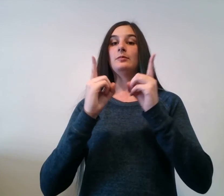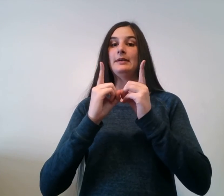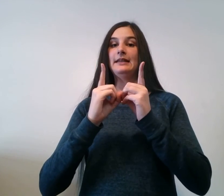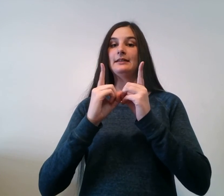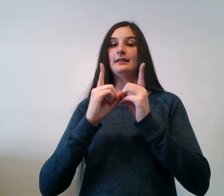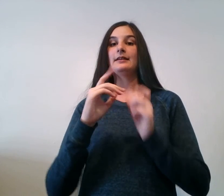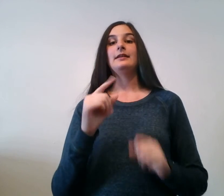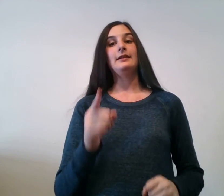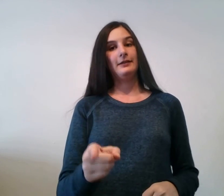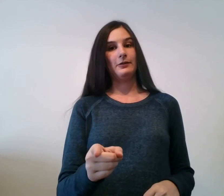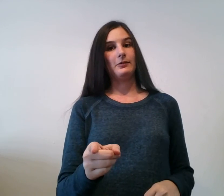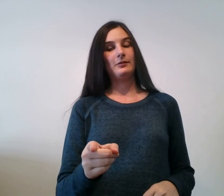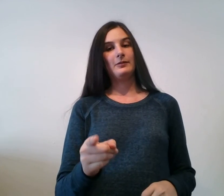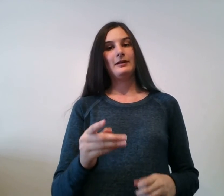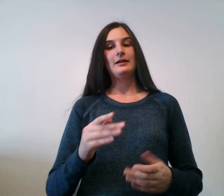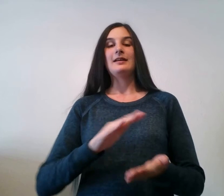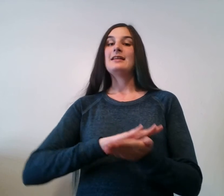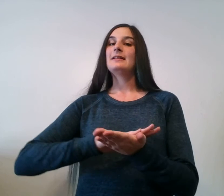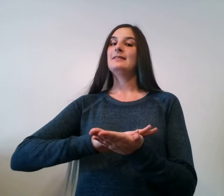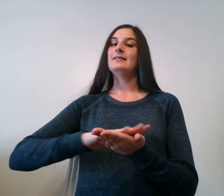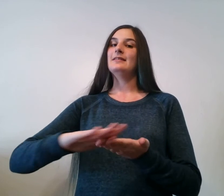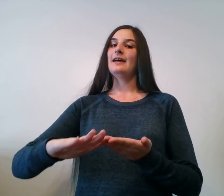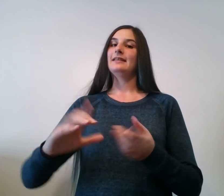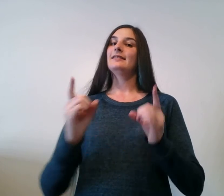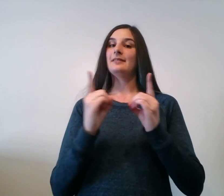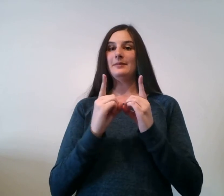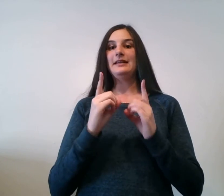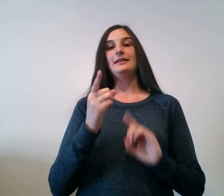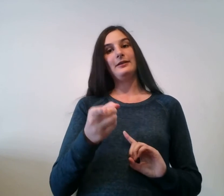meet you. Nice to meet you.